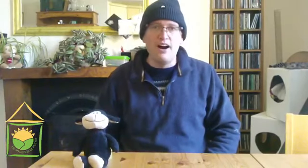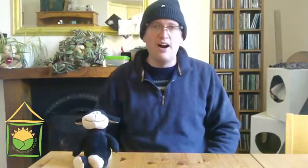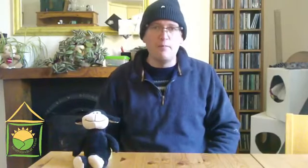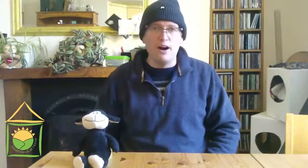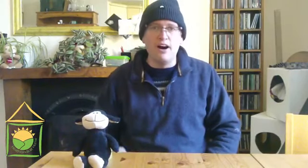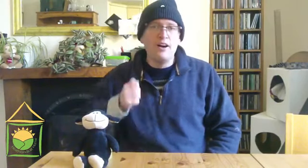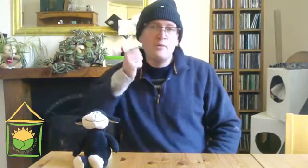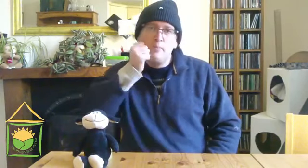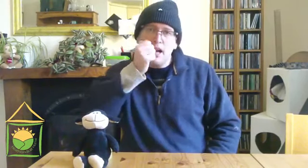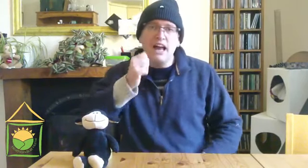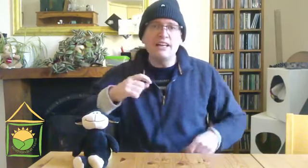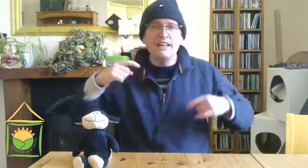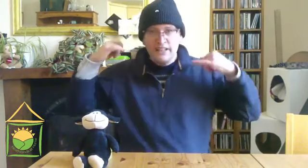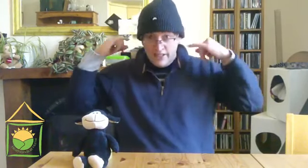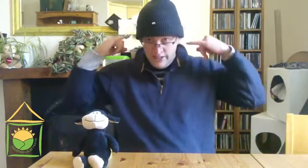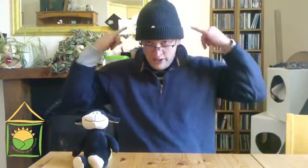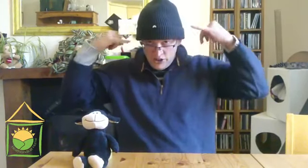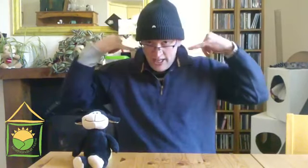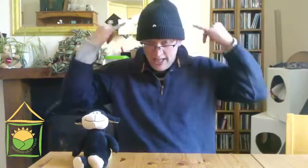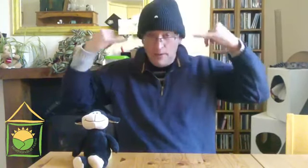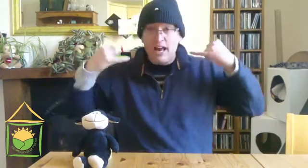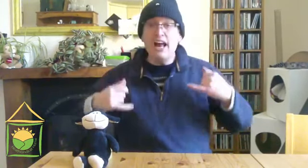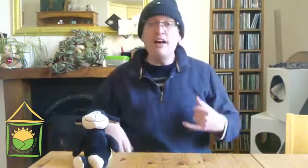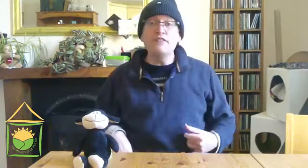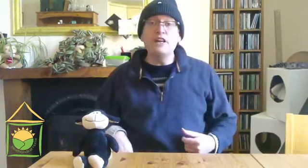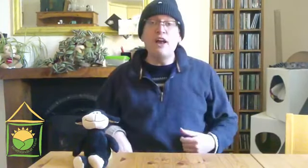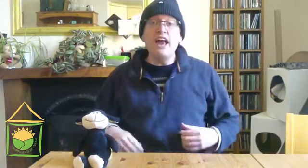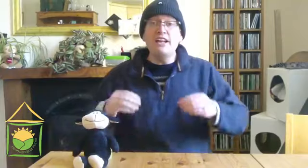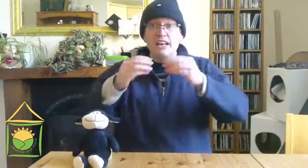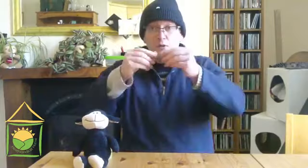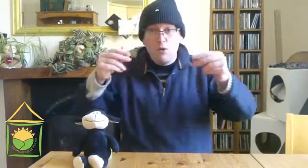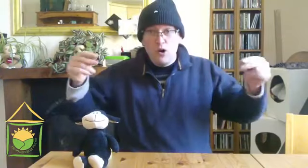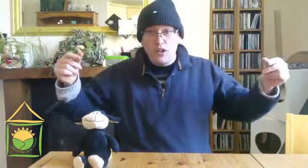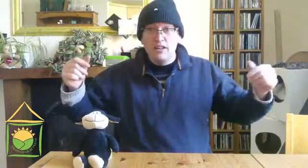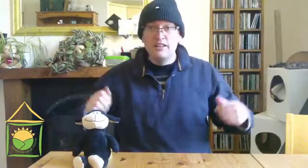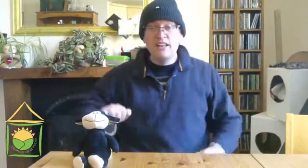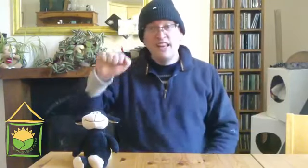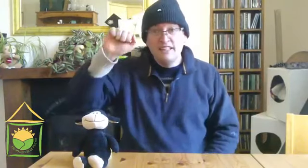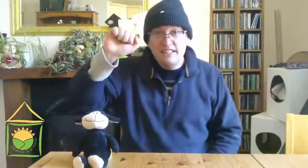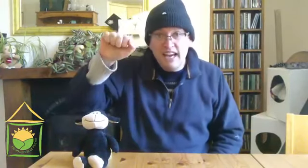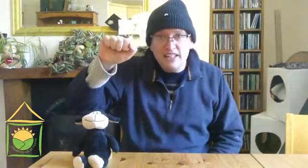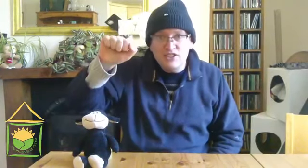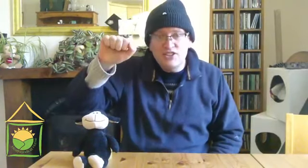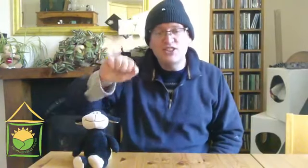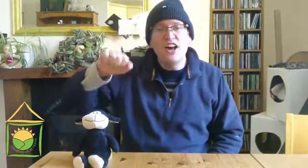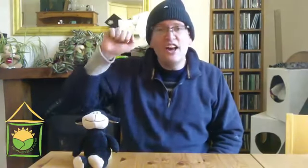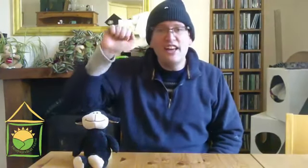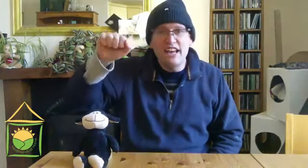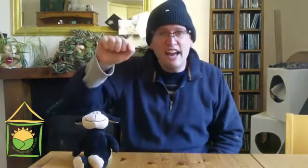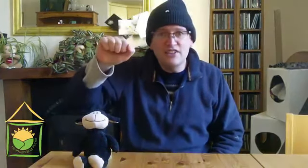ba, black sheep, have you any wool? Yes, sir, yes,